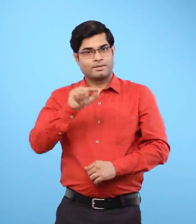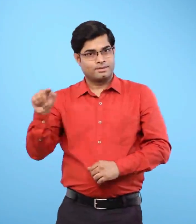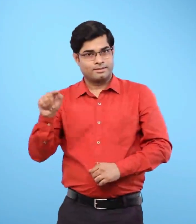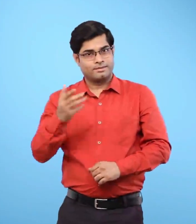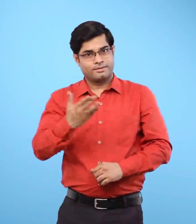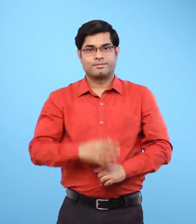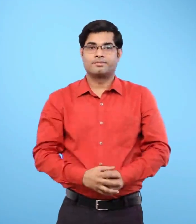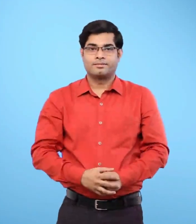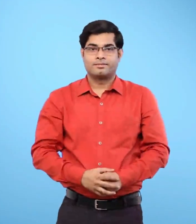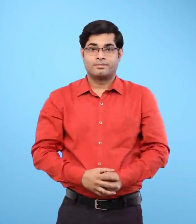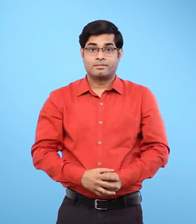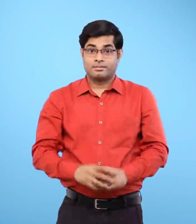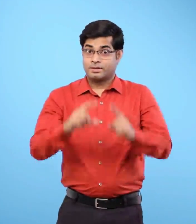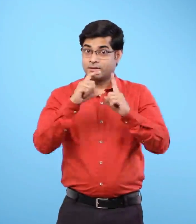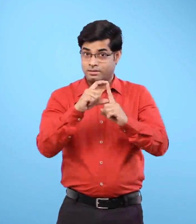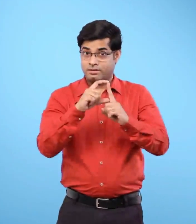Dash. D.